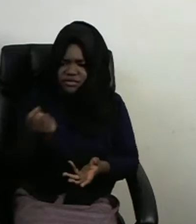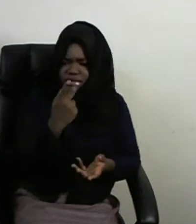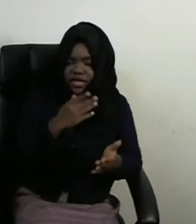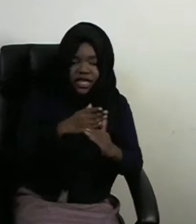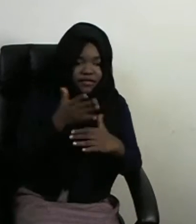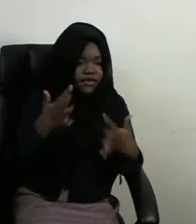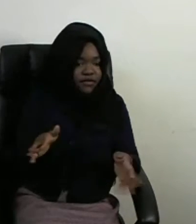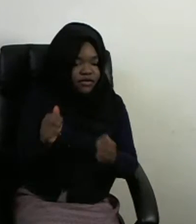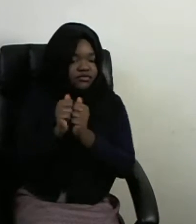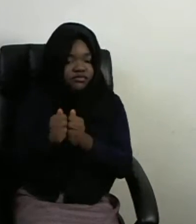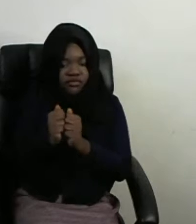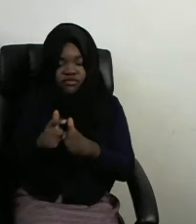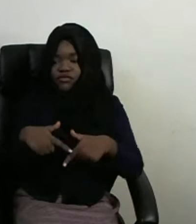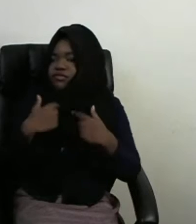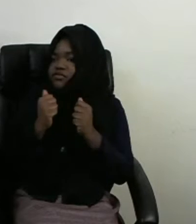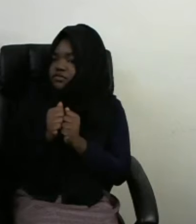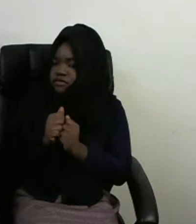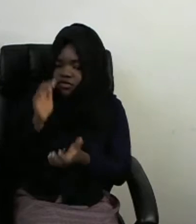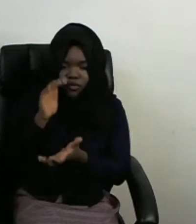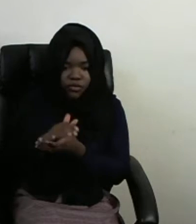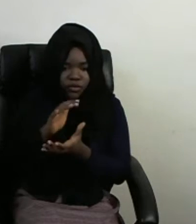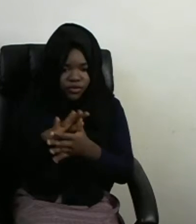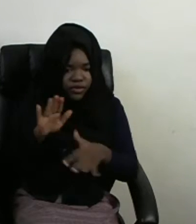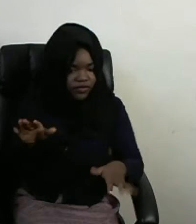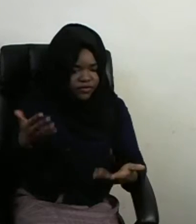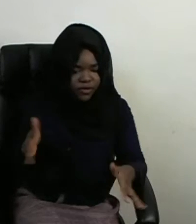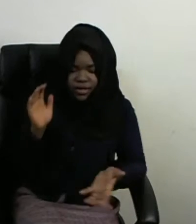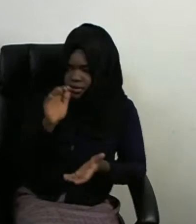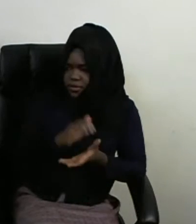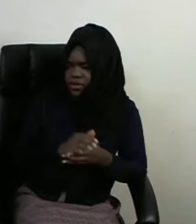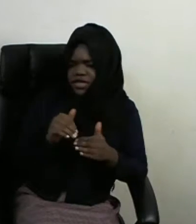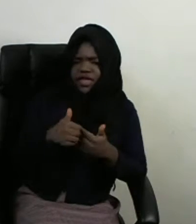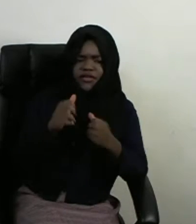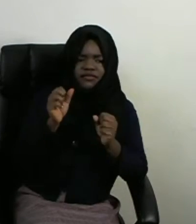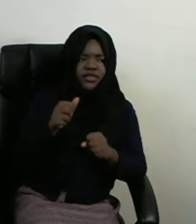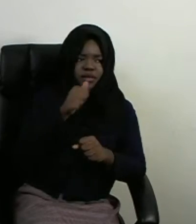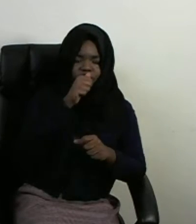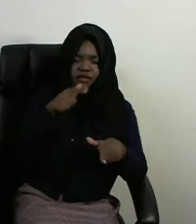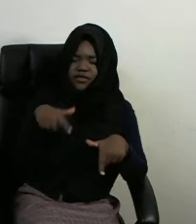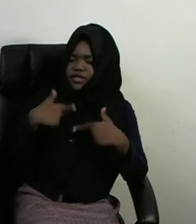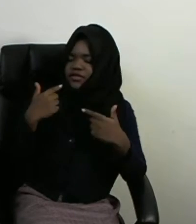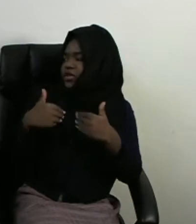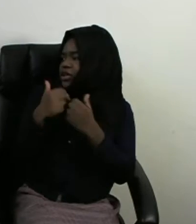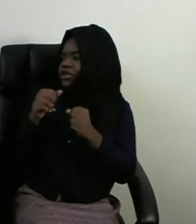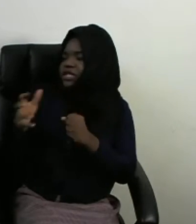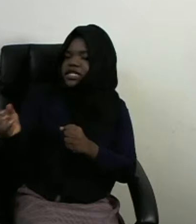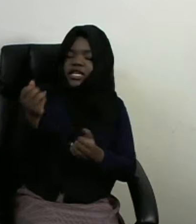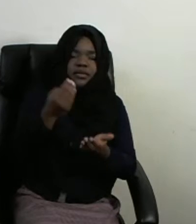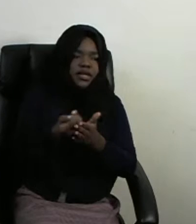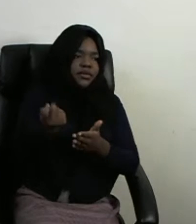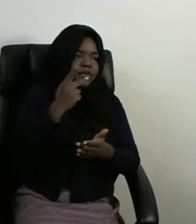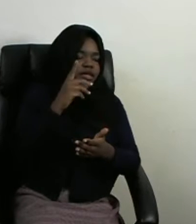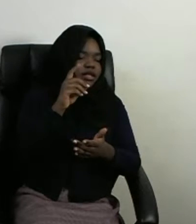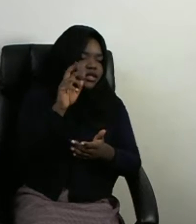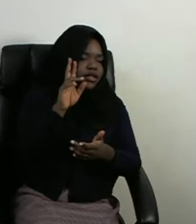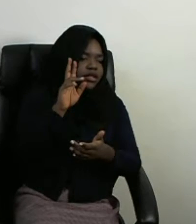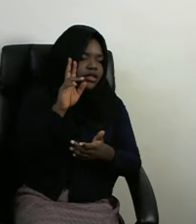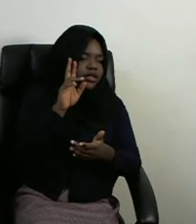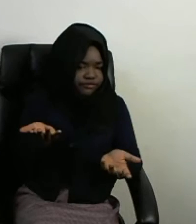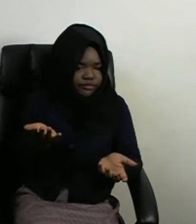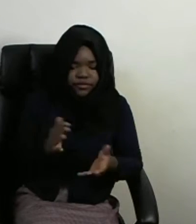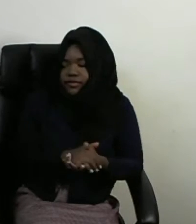all of this intimate relationship and all of the private life that they had together? But